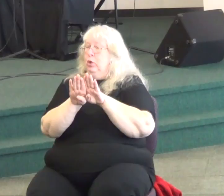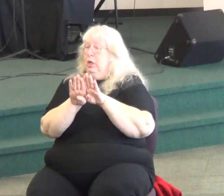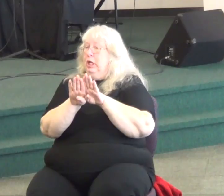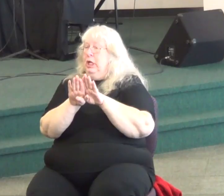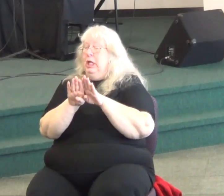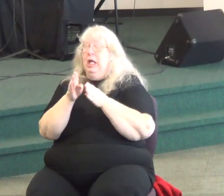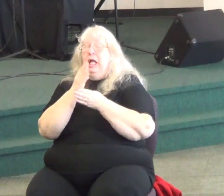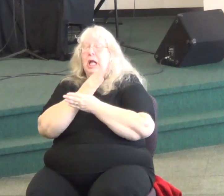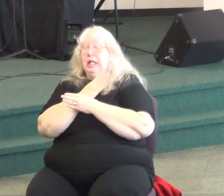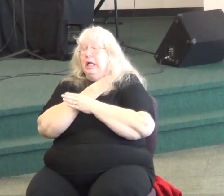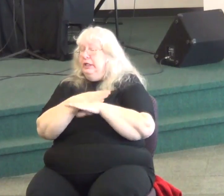really worry about you.